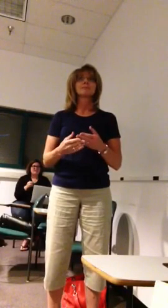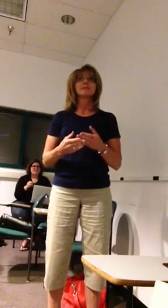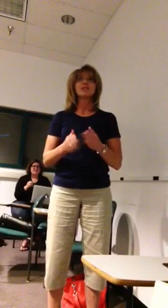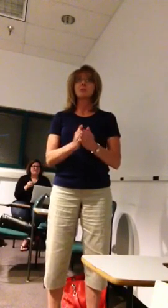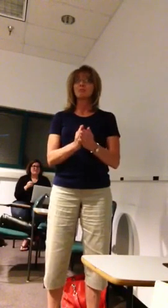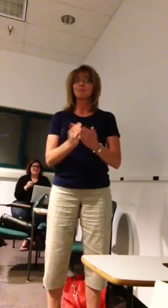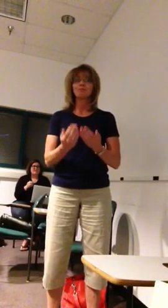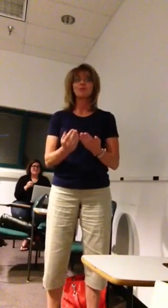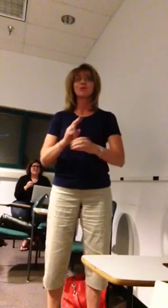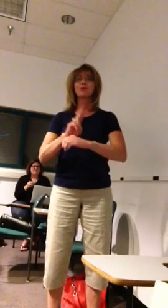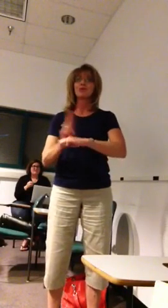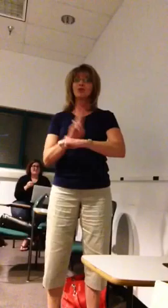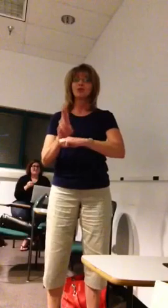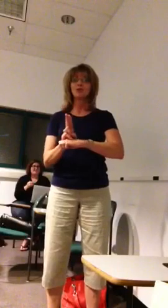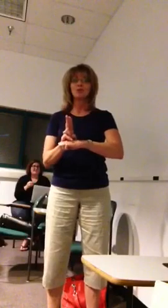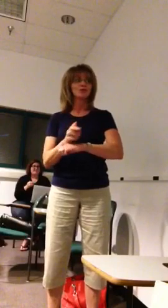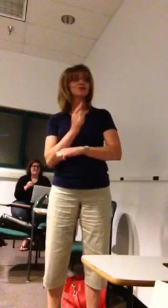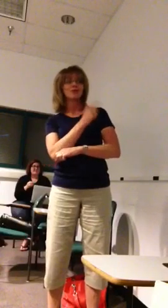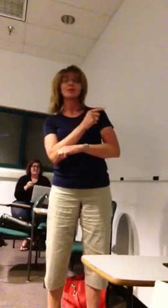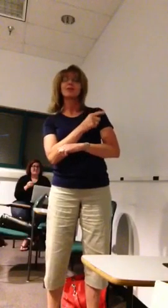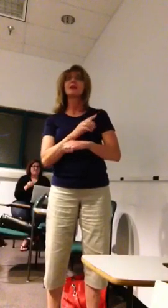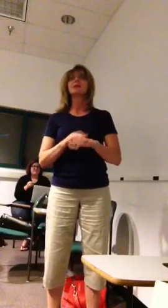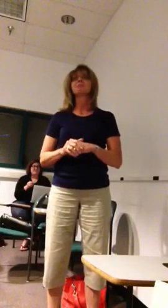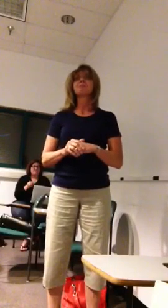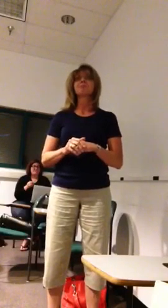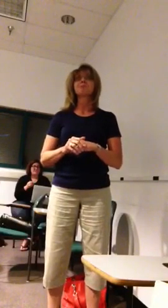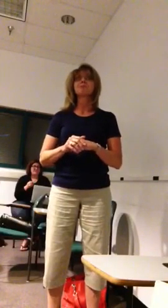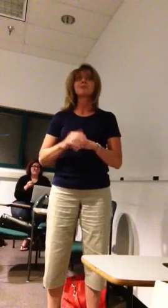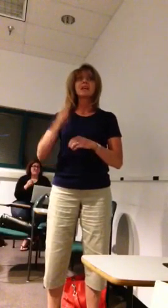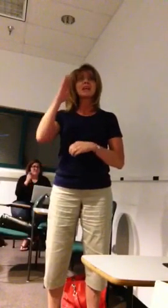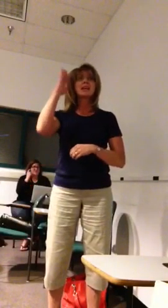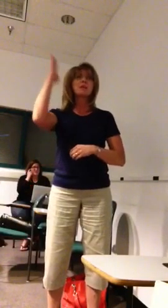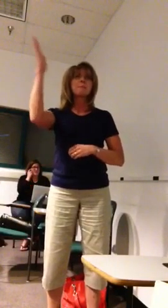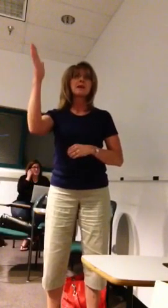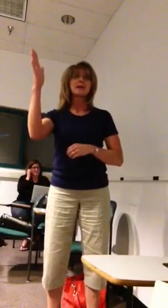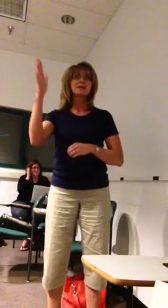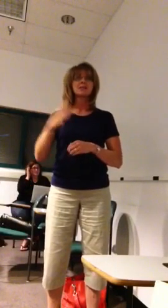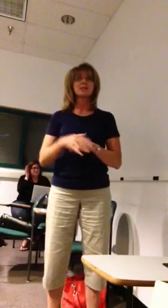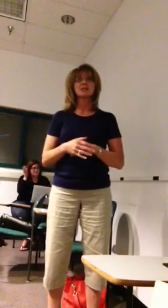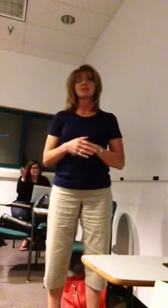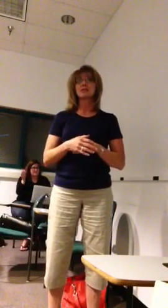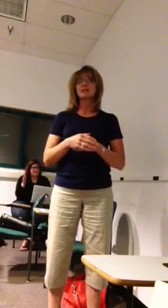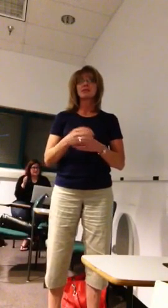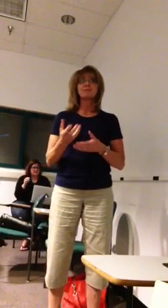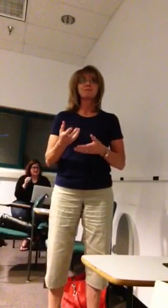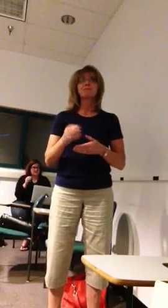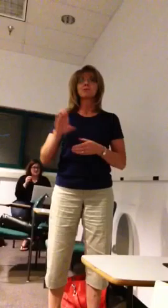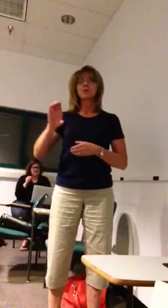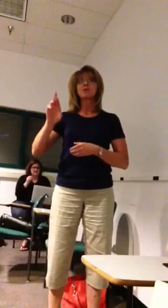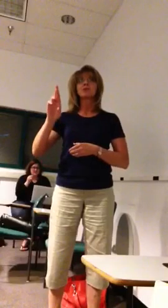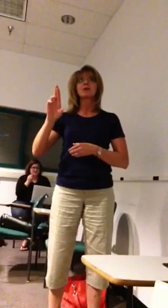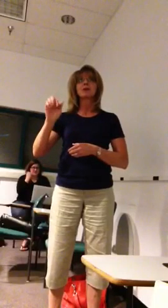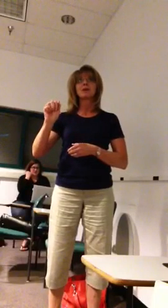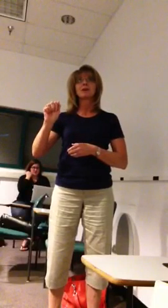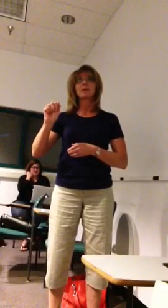read over there. So I want you to imagine the graham crackers. That is the land. They have to be moving on something that's going to be